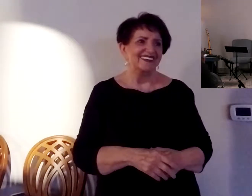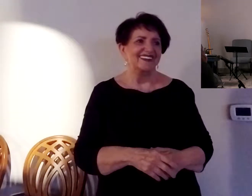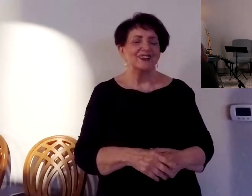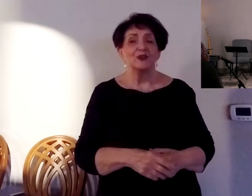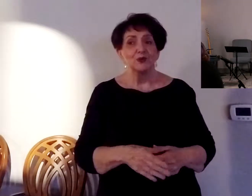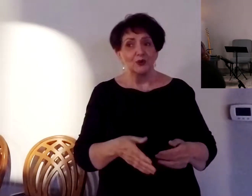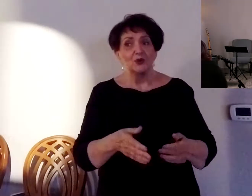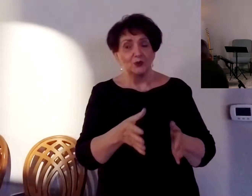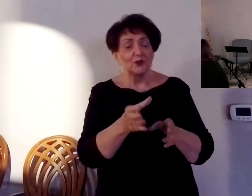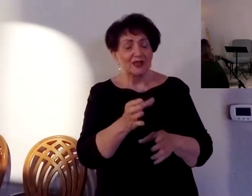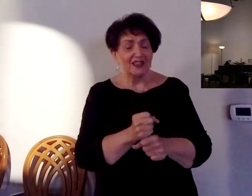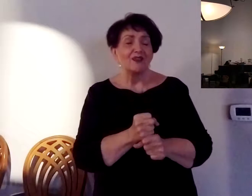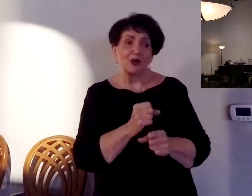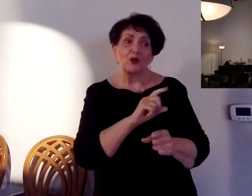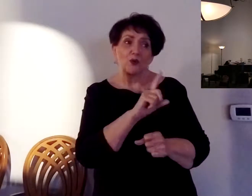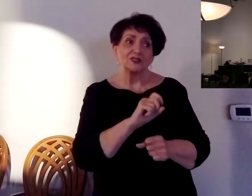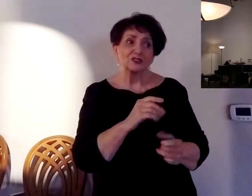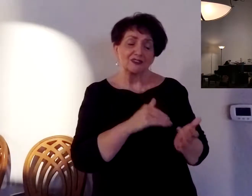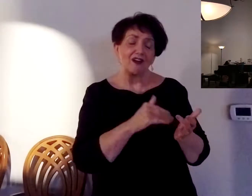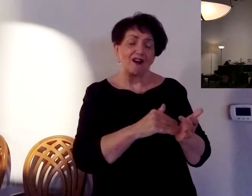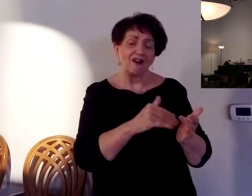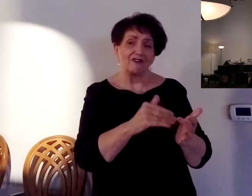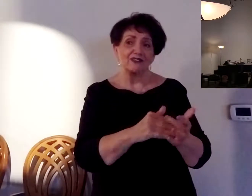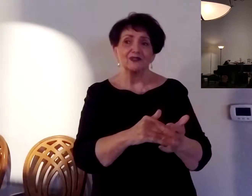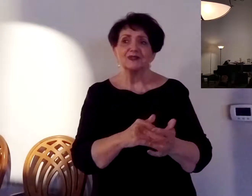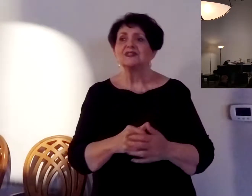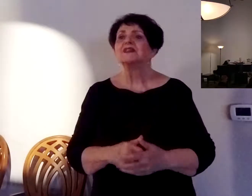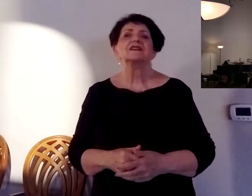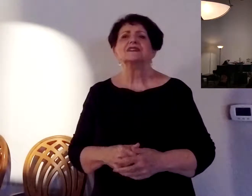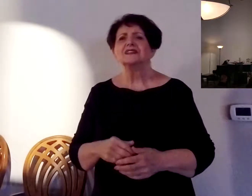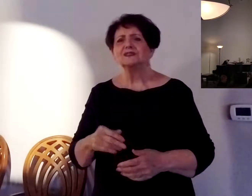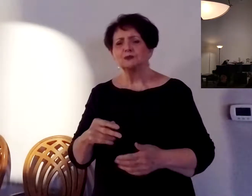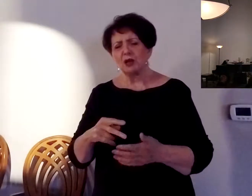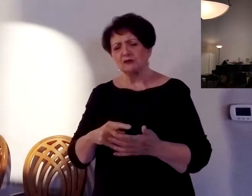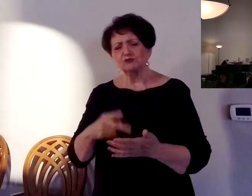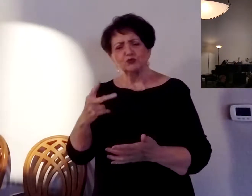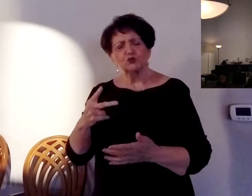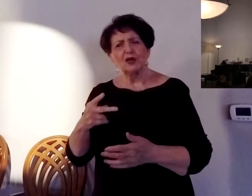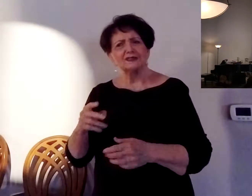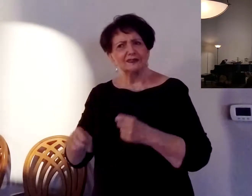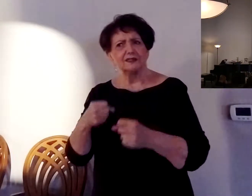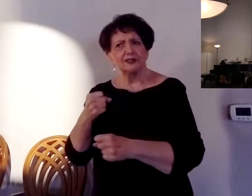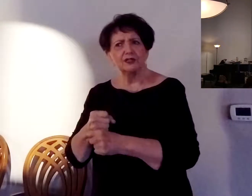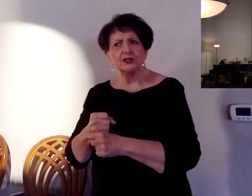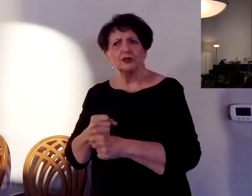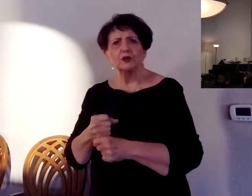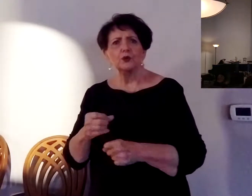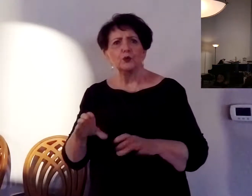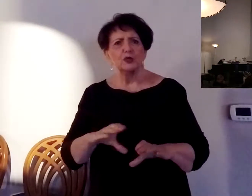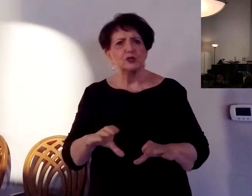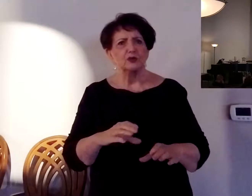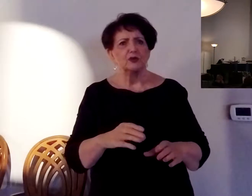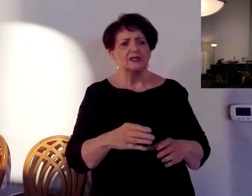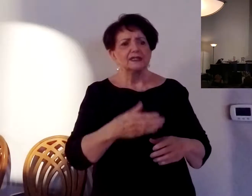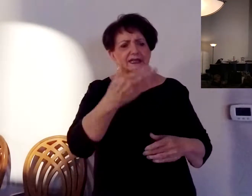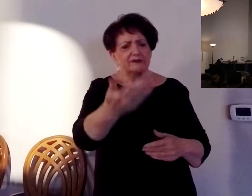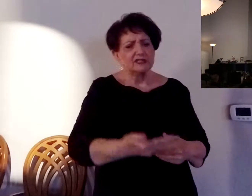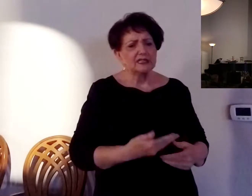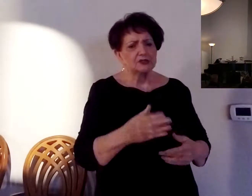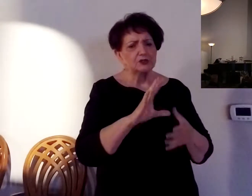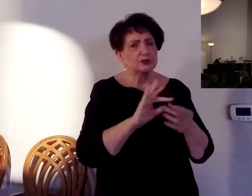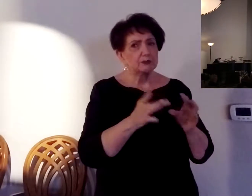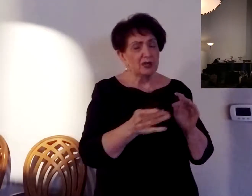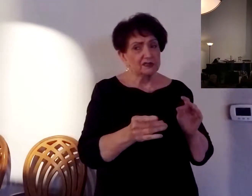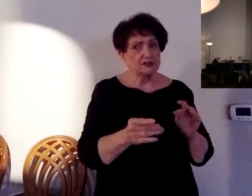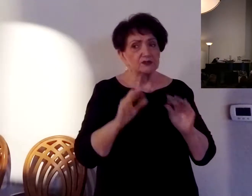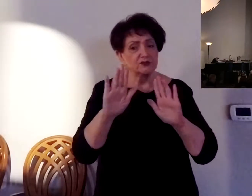this fabulous question. And one of the things we do a couple times a year is we do something called Invitation to Message. And it's at a Sunday afternoon where we